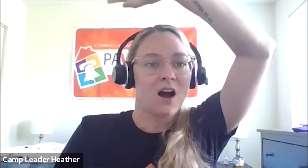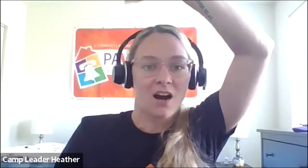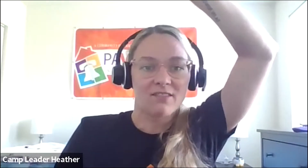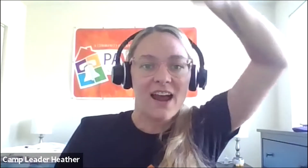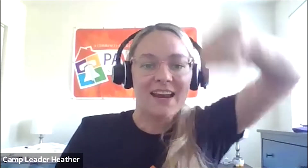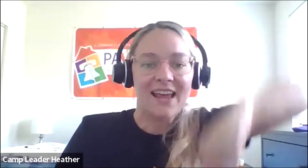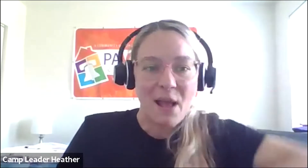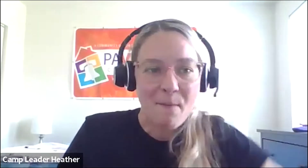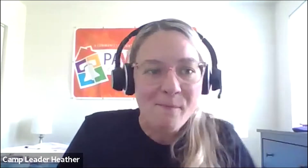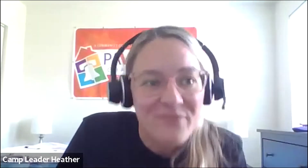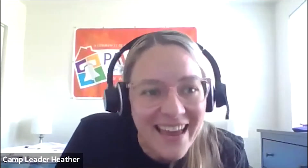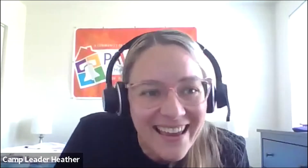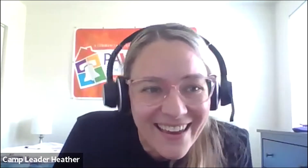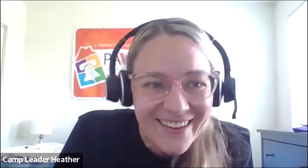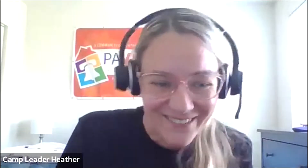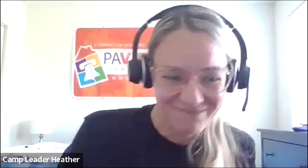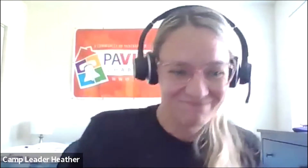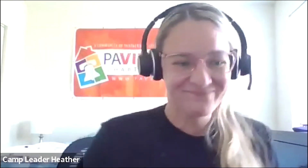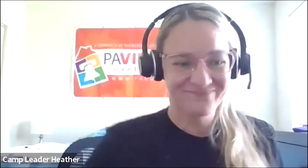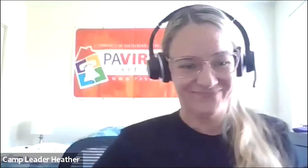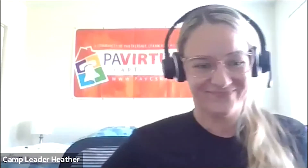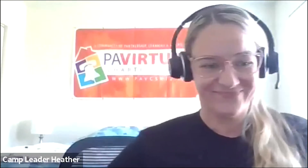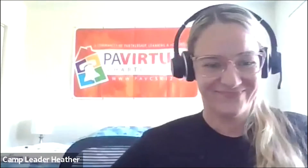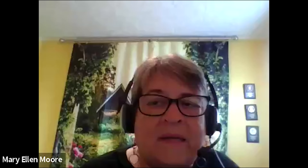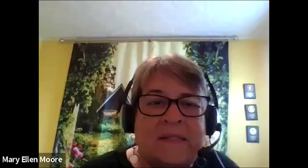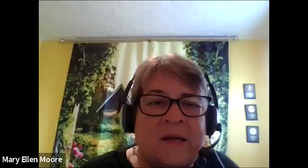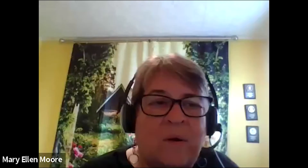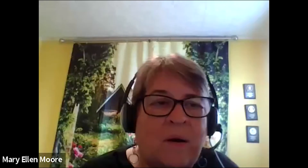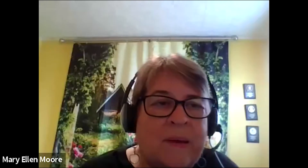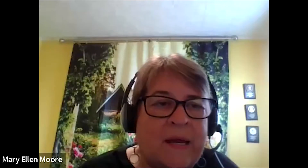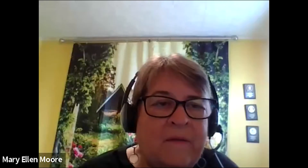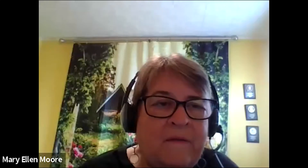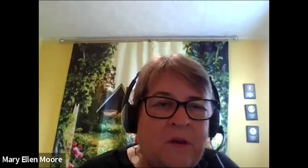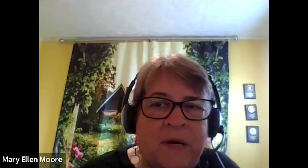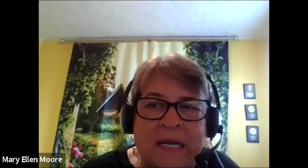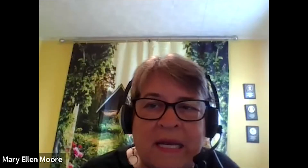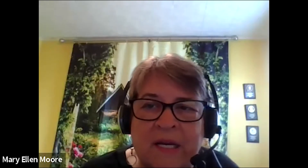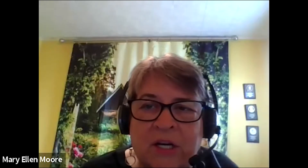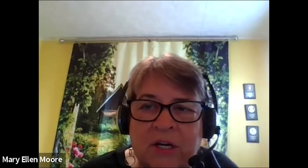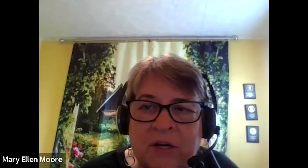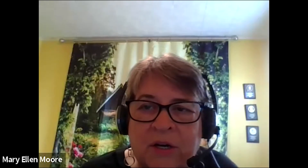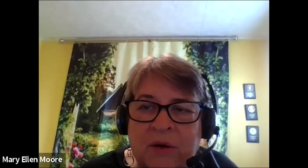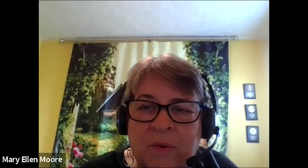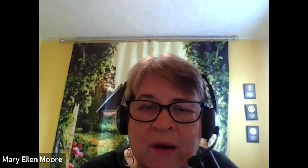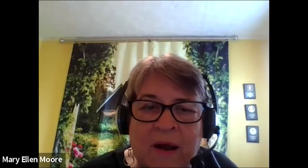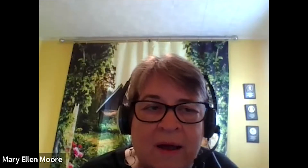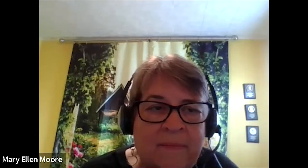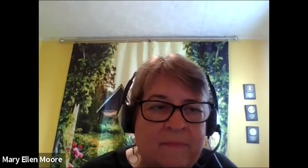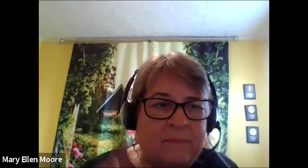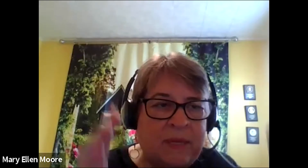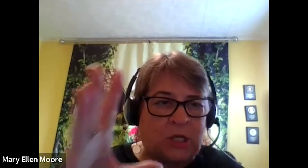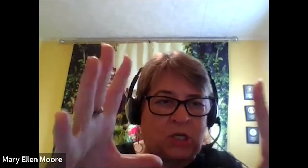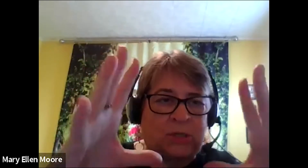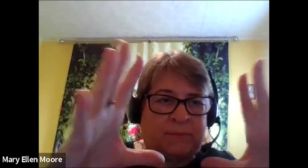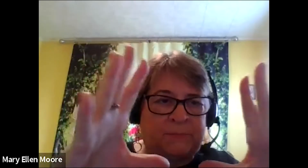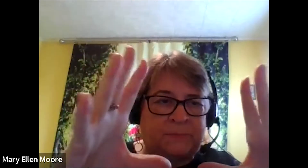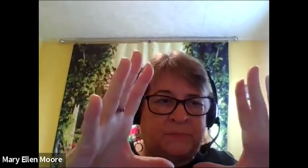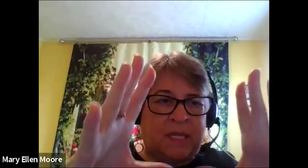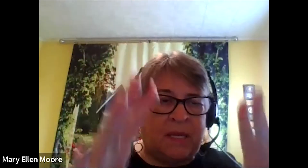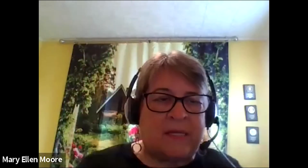All righty. Thank you. Okay, so are we going to view it here where I'm bigger?